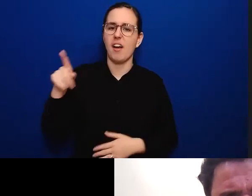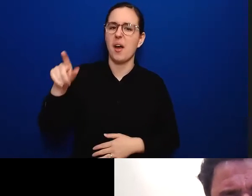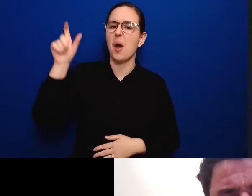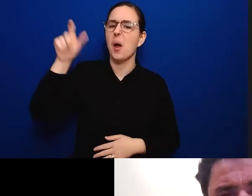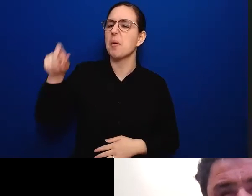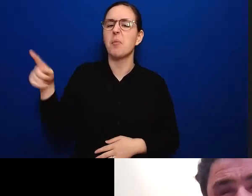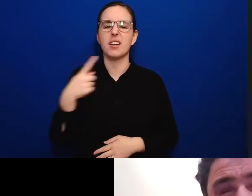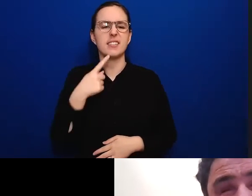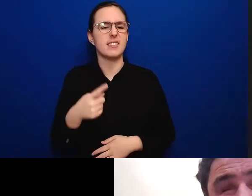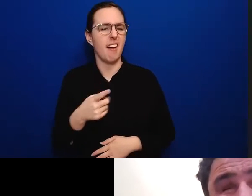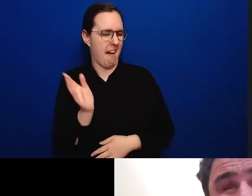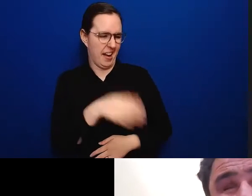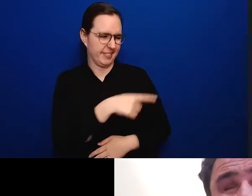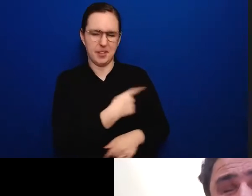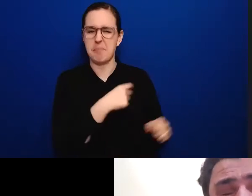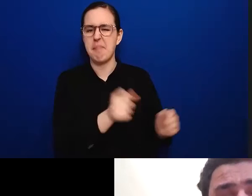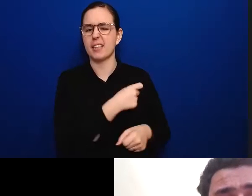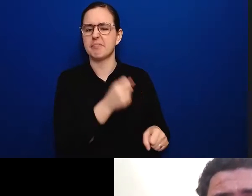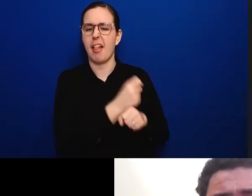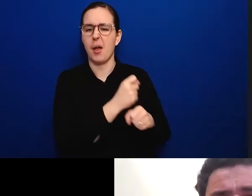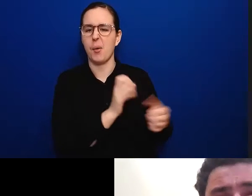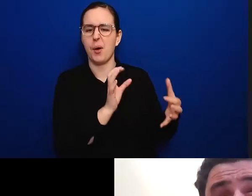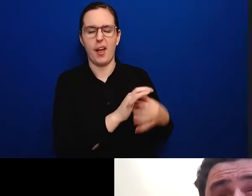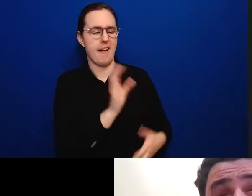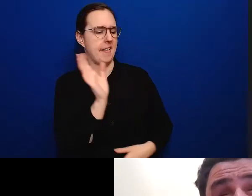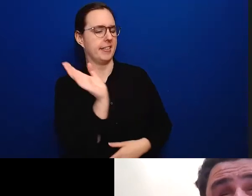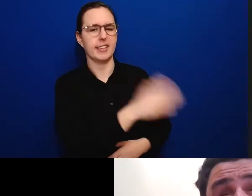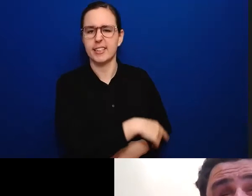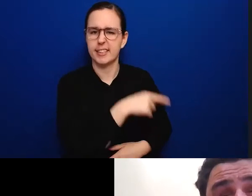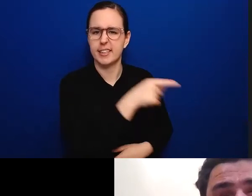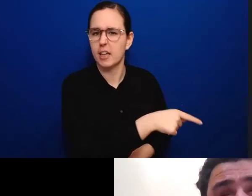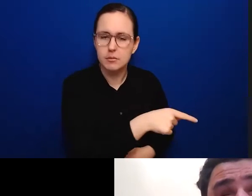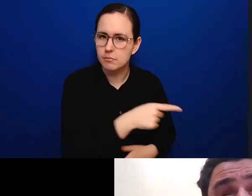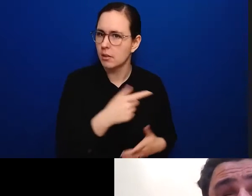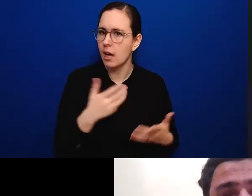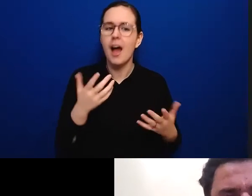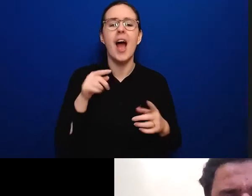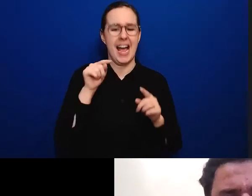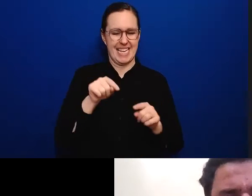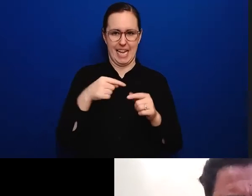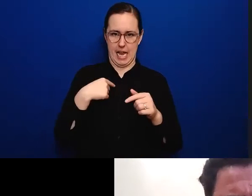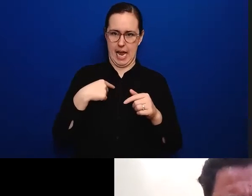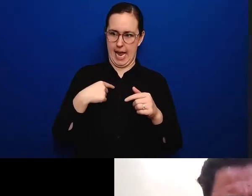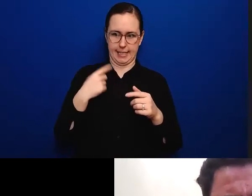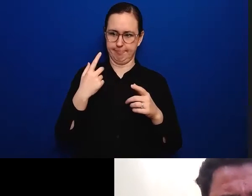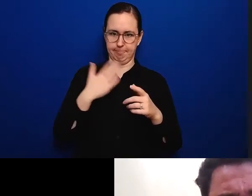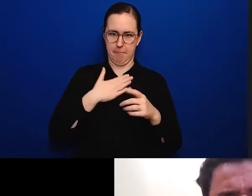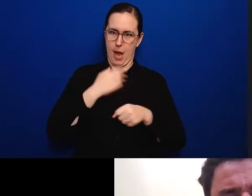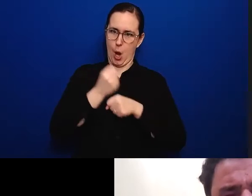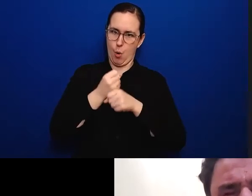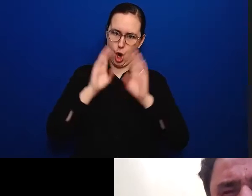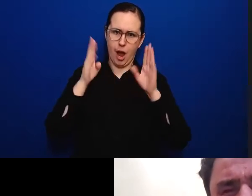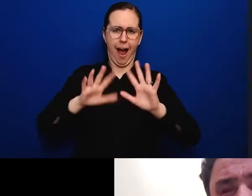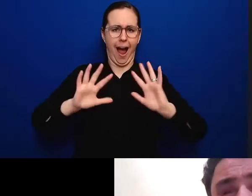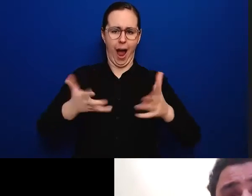1. They have enabled me to deal with issues related. And they have enabled me to deal with the issues like intersectionality, as I mentioned. Designing projects and monitoring.